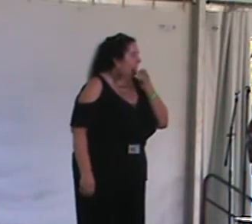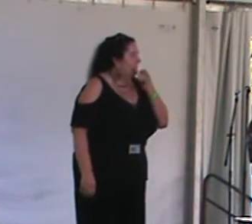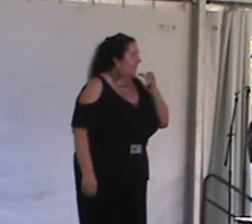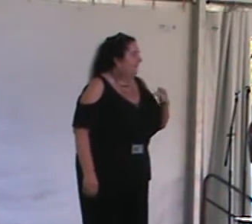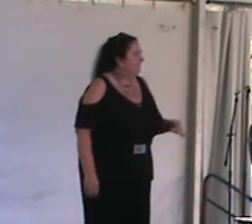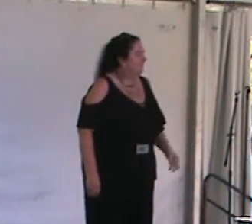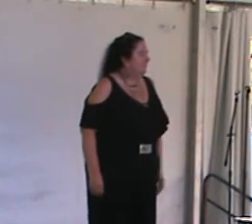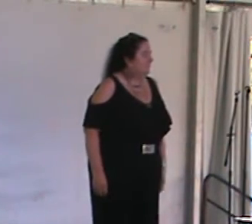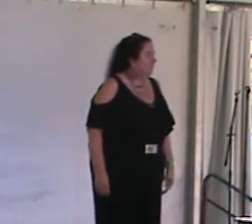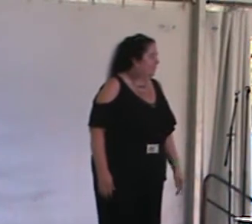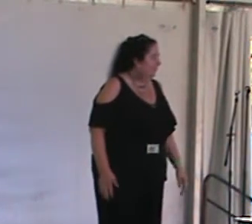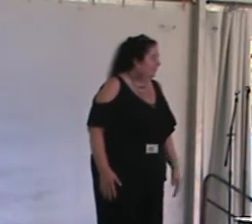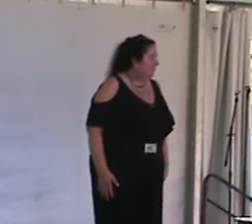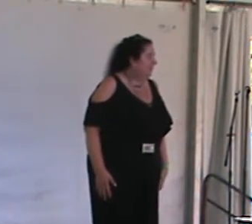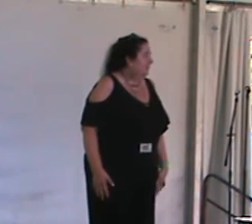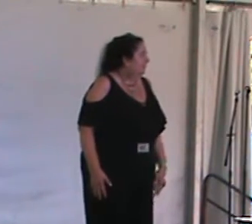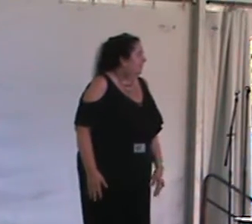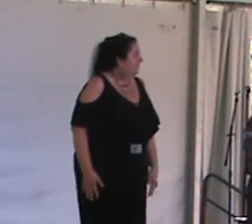screen.